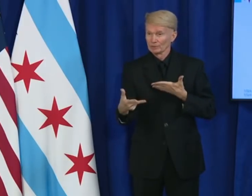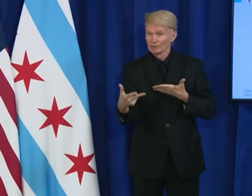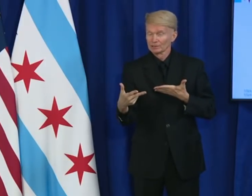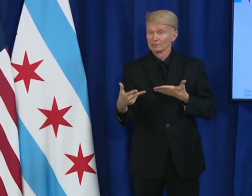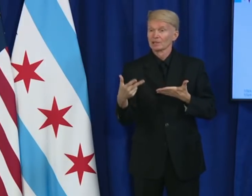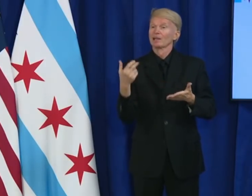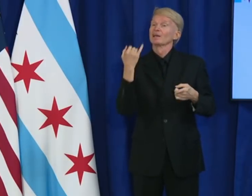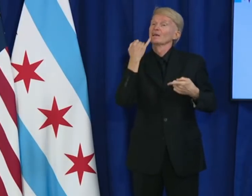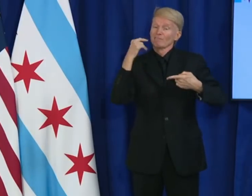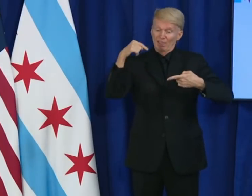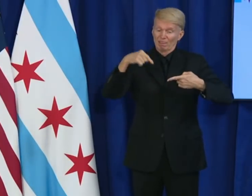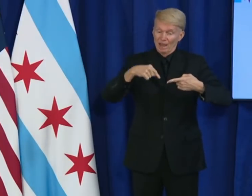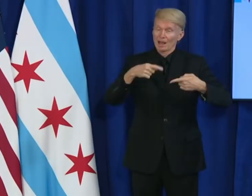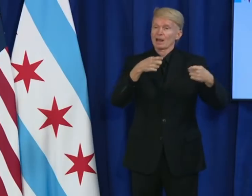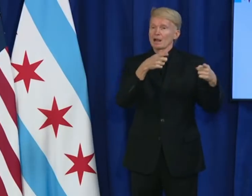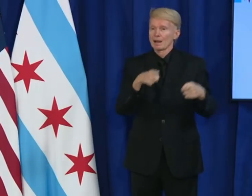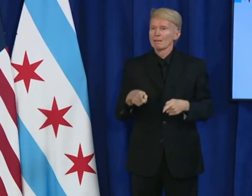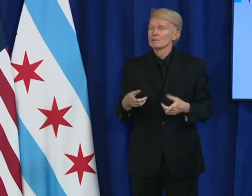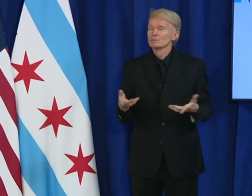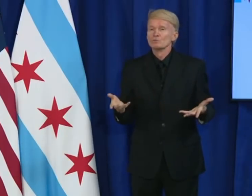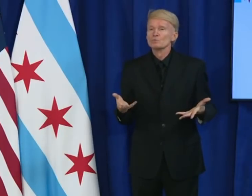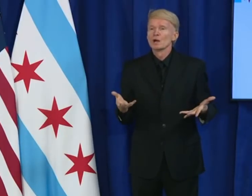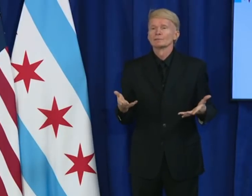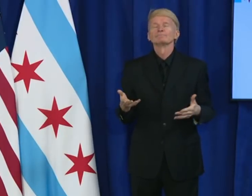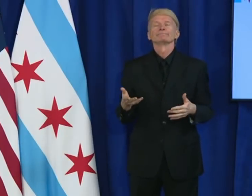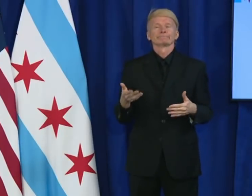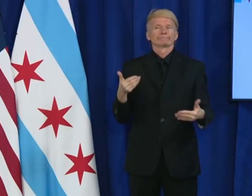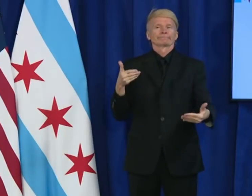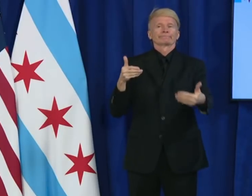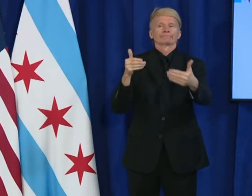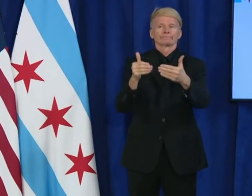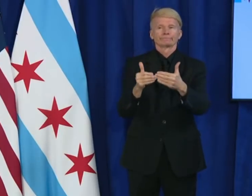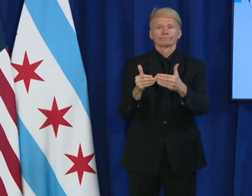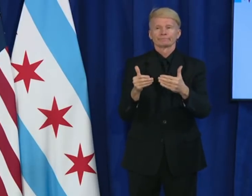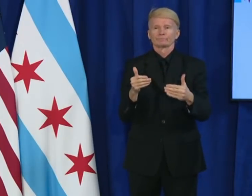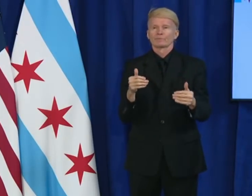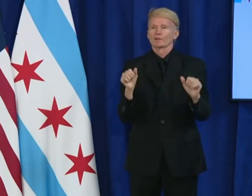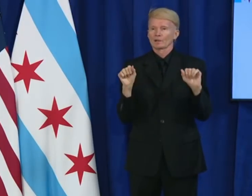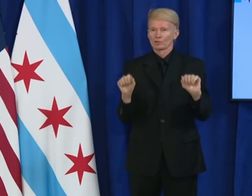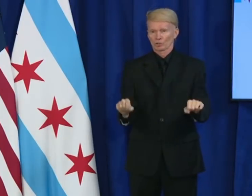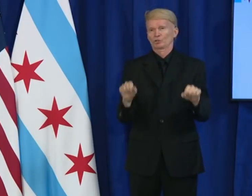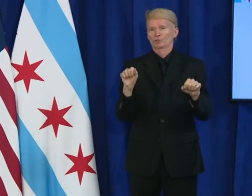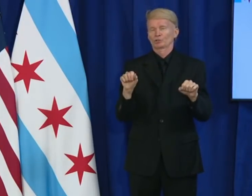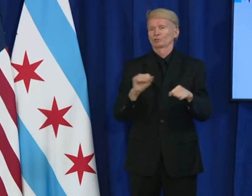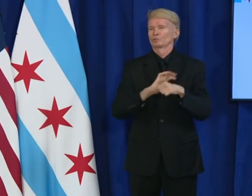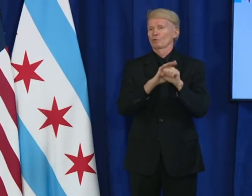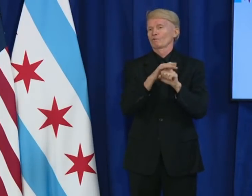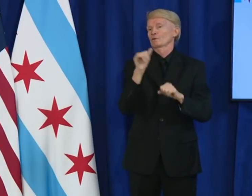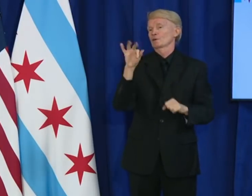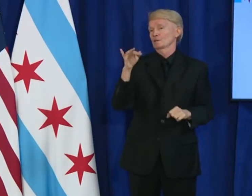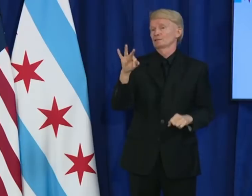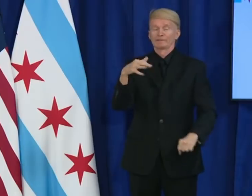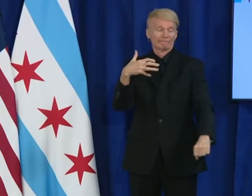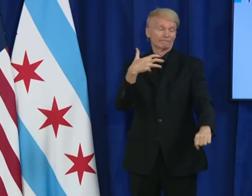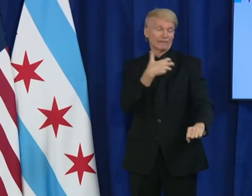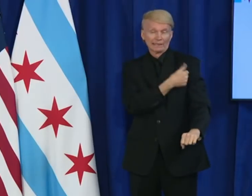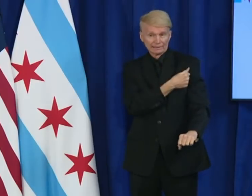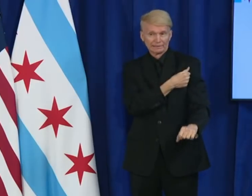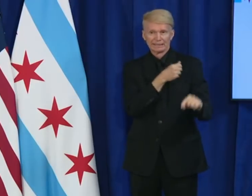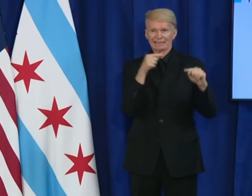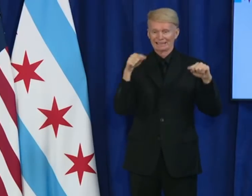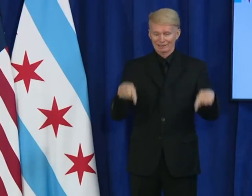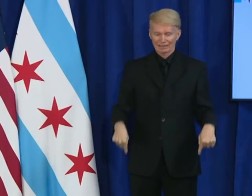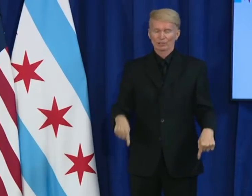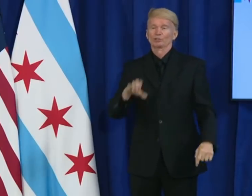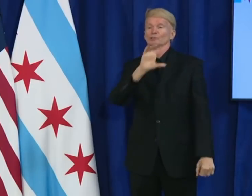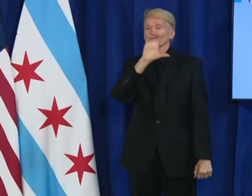that happens, I think it's likely we could have our first COVID-19 vaccine